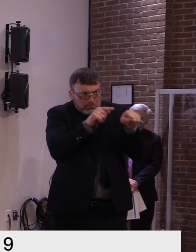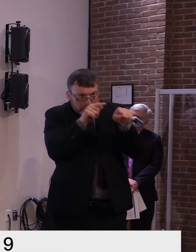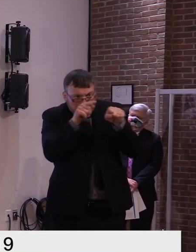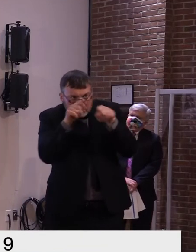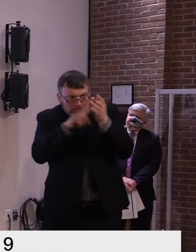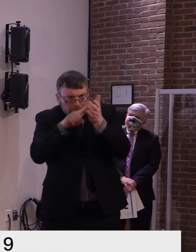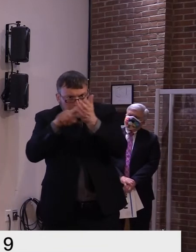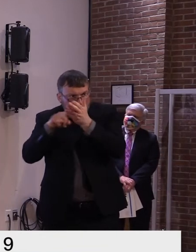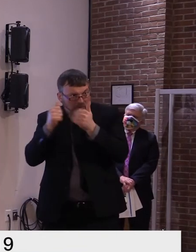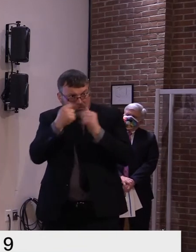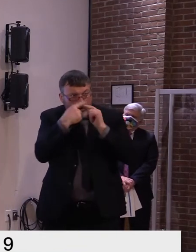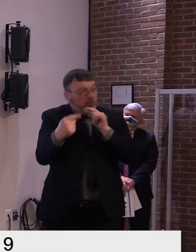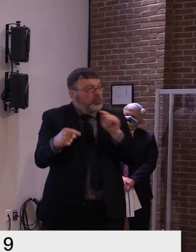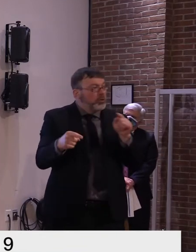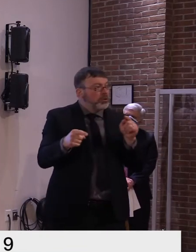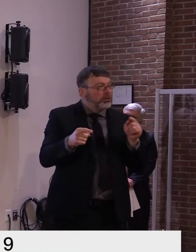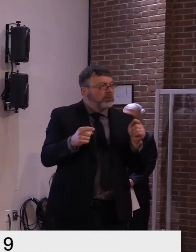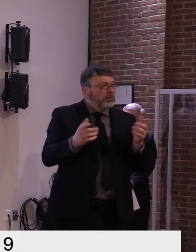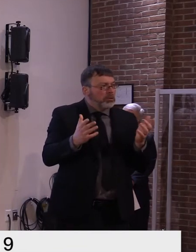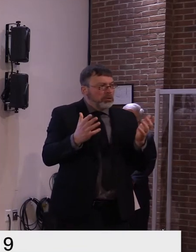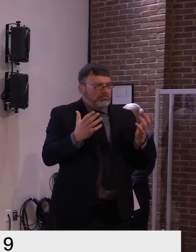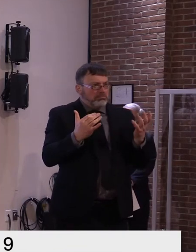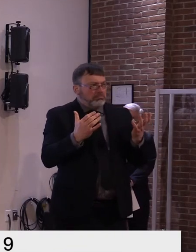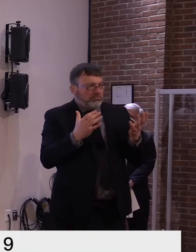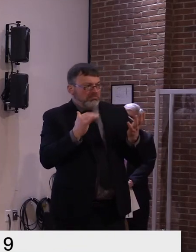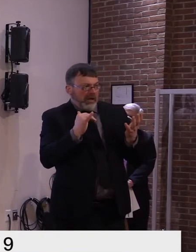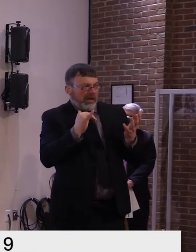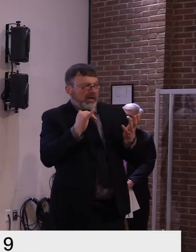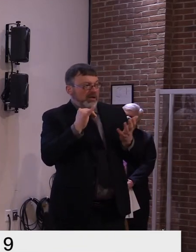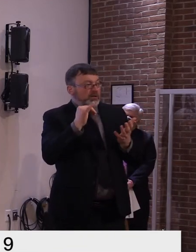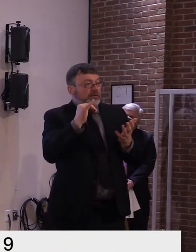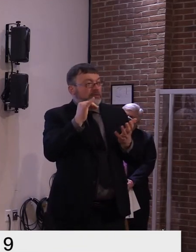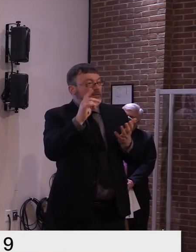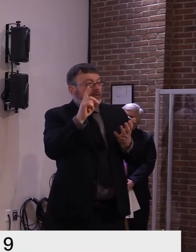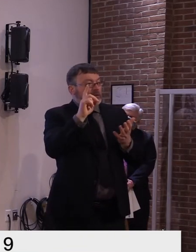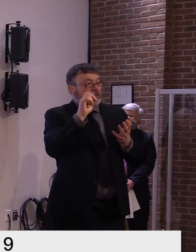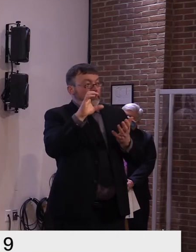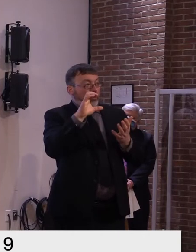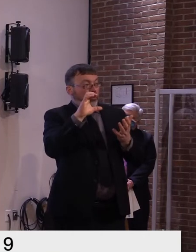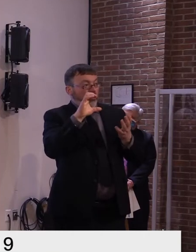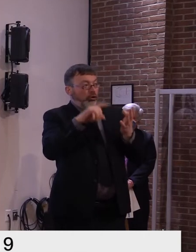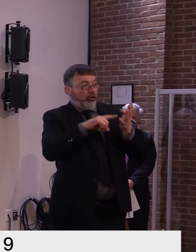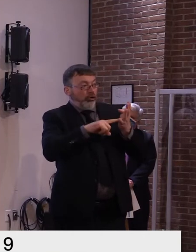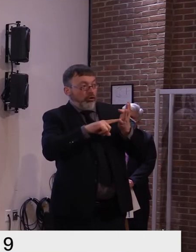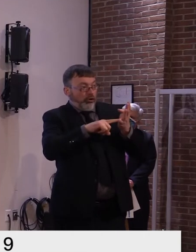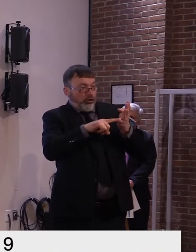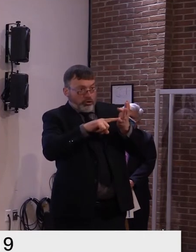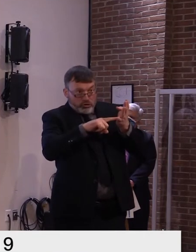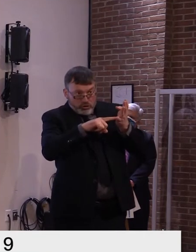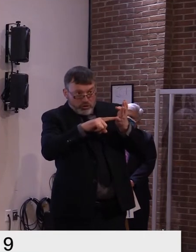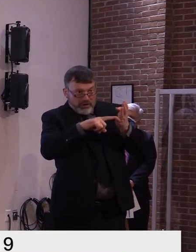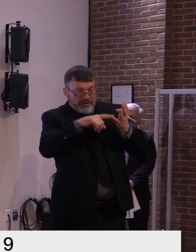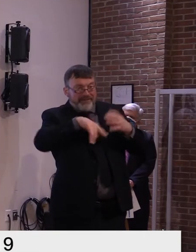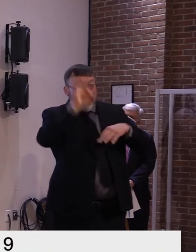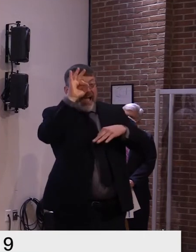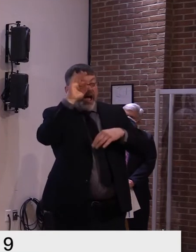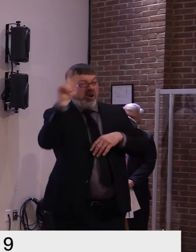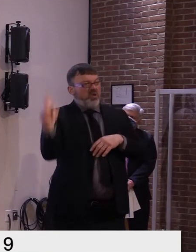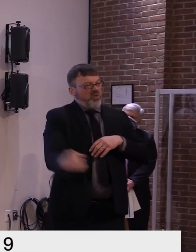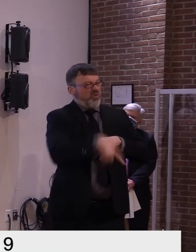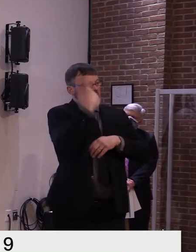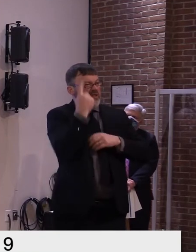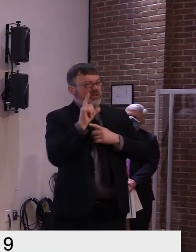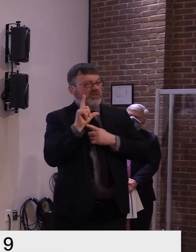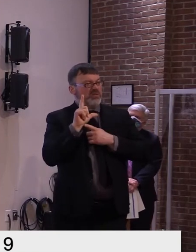of December. They reported a total of 21 cases after almost 2 million doses